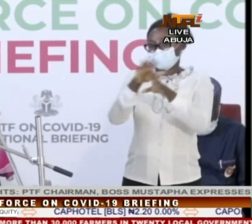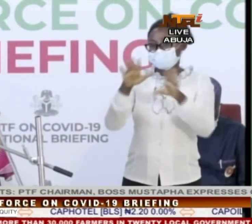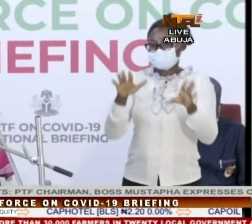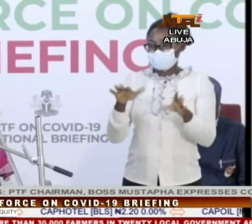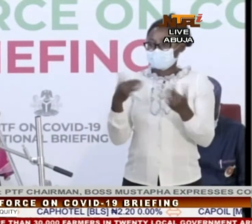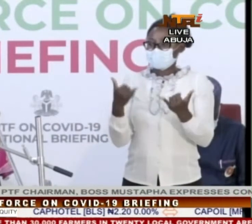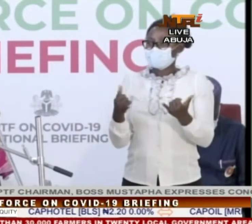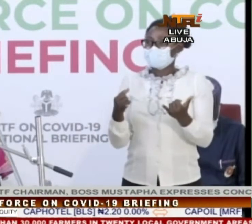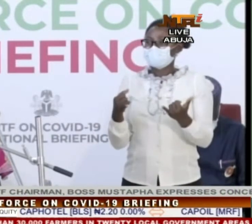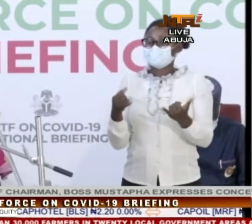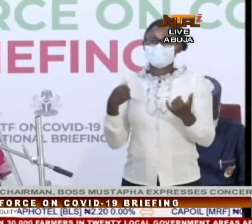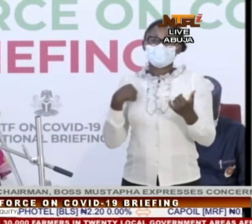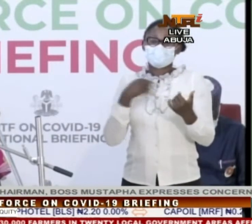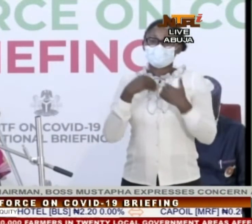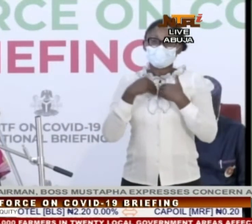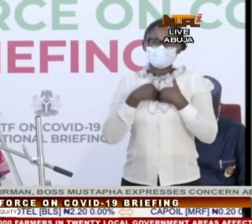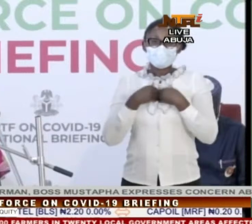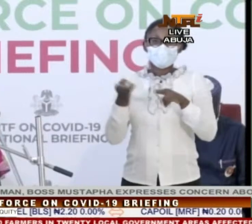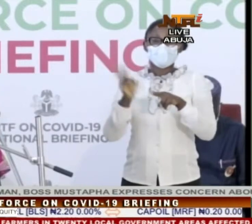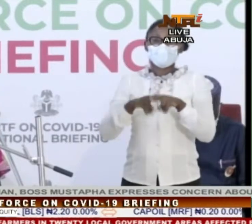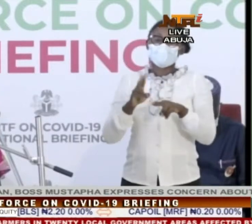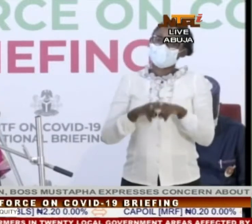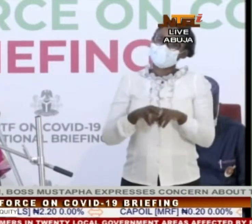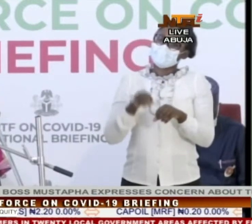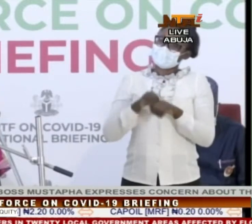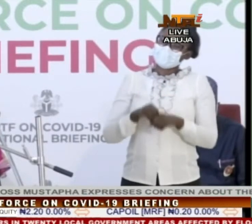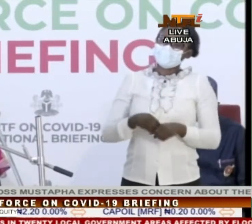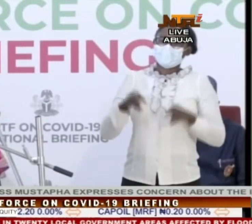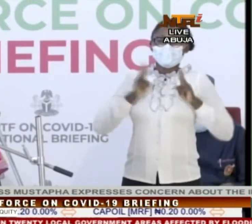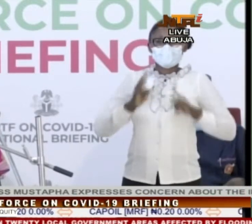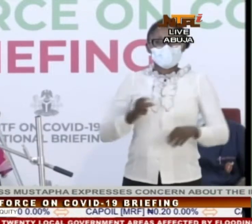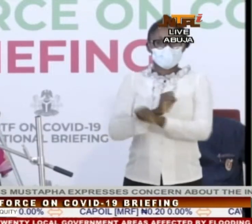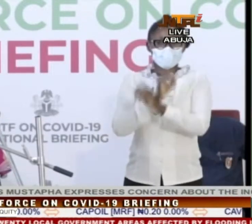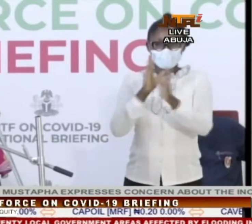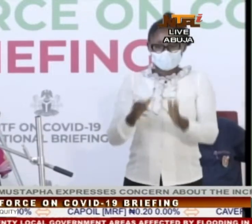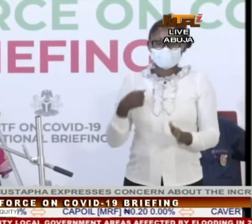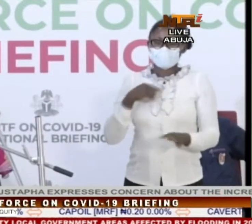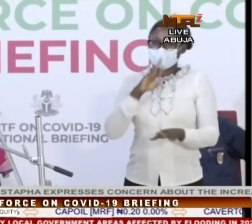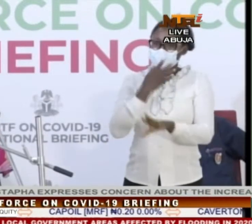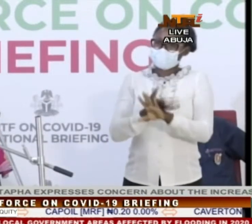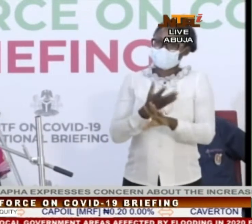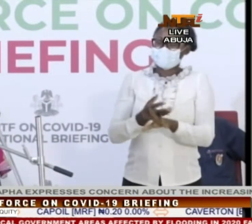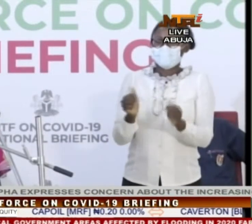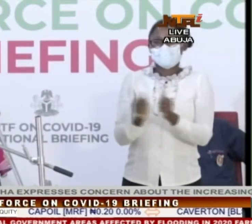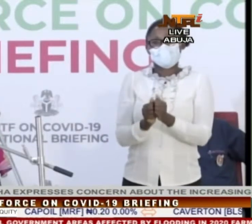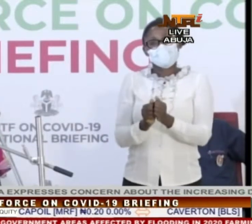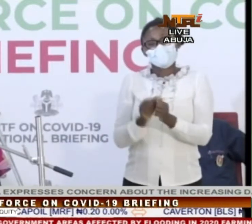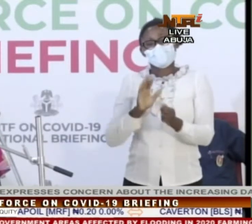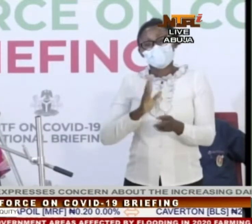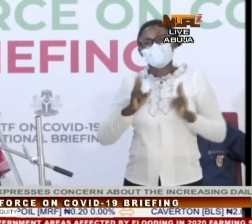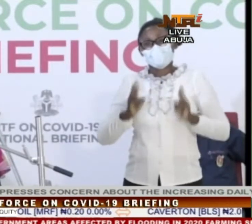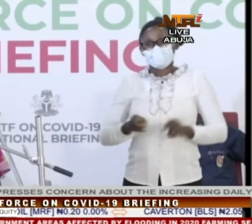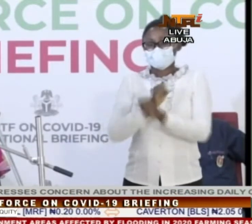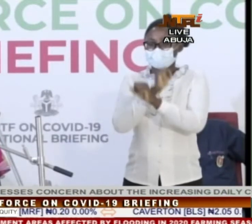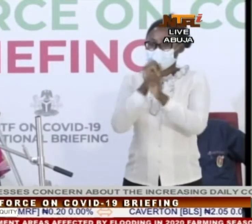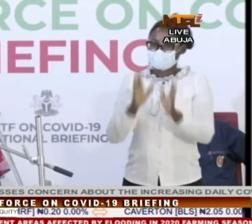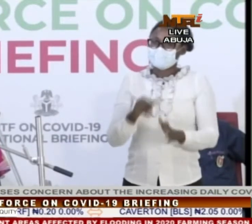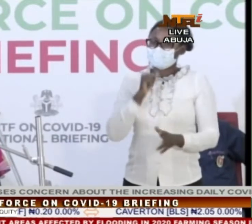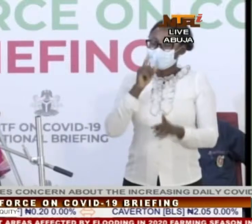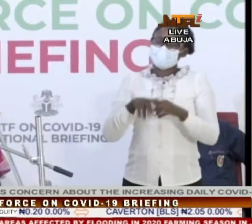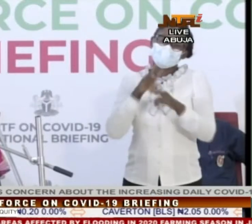Now we're having increasing infection in the health workers. And so we're appealing to our health workers not to let their